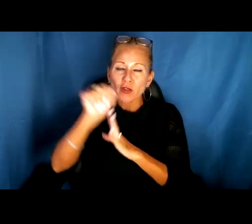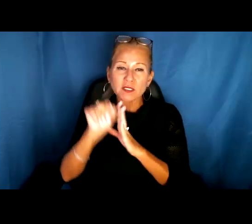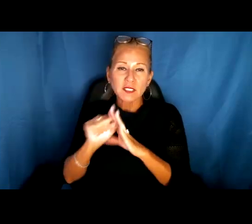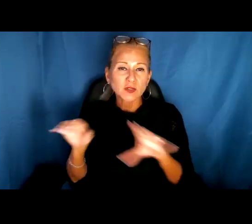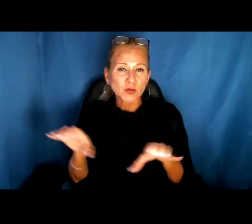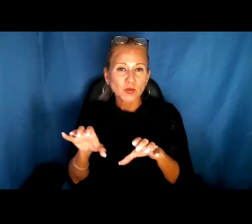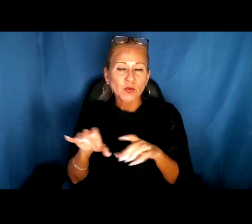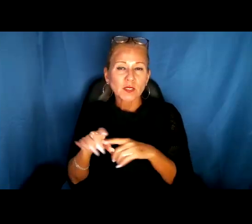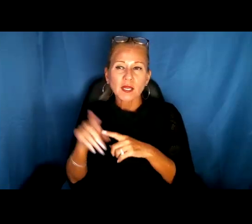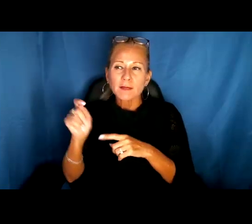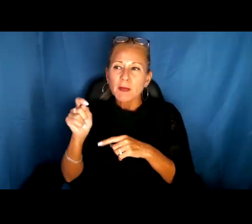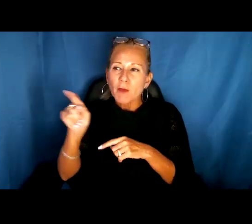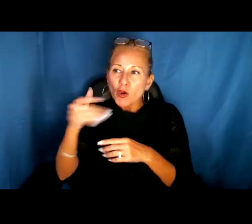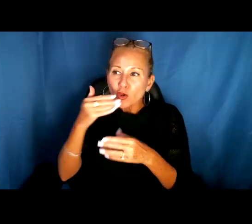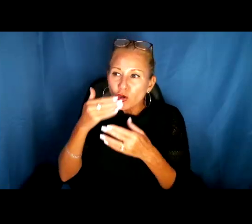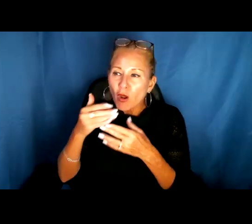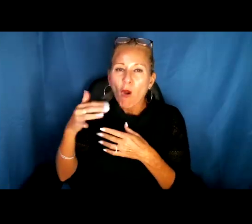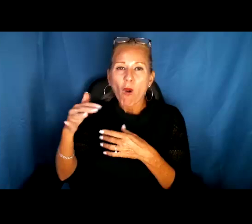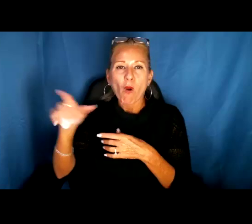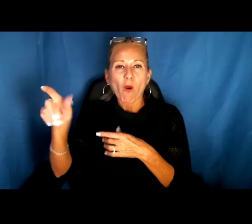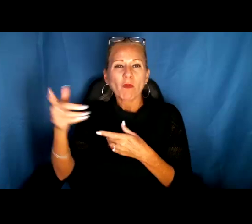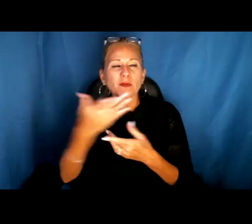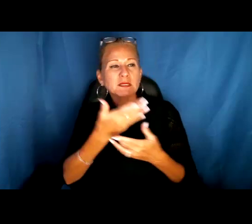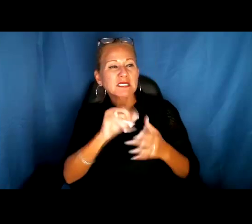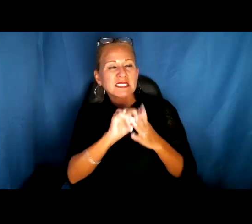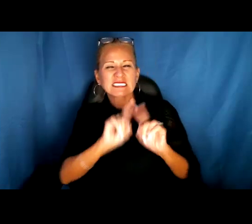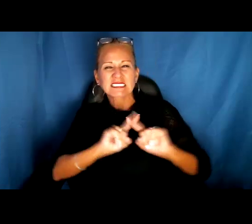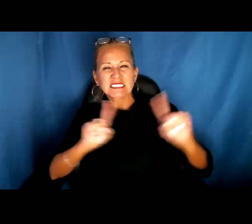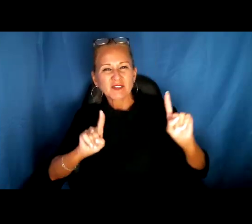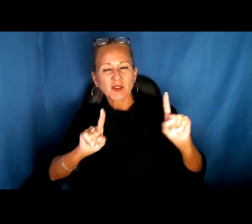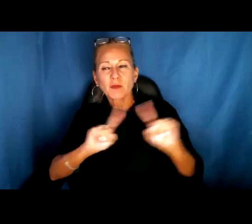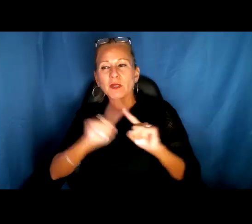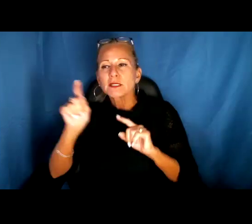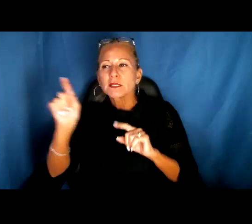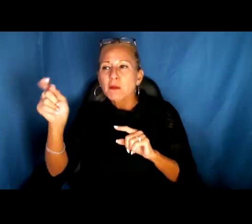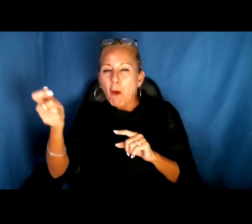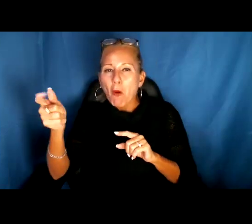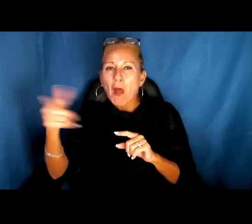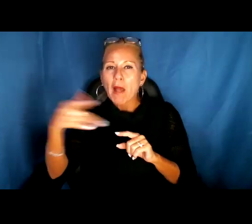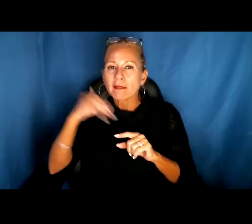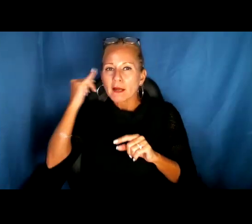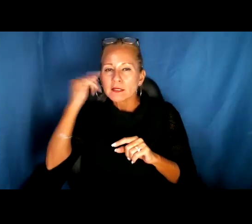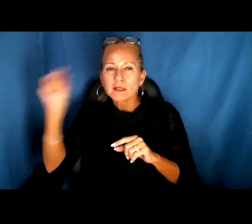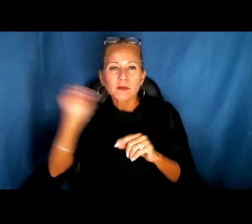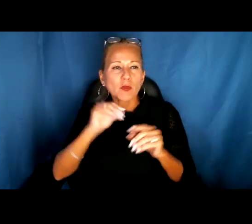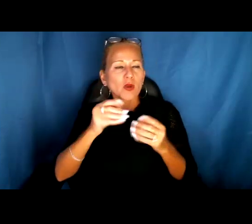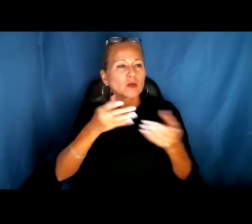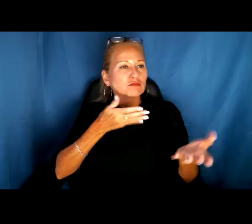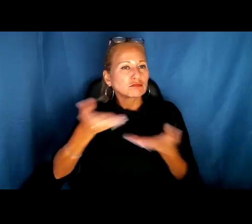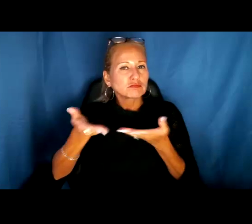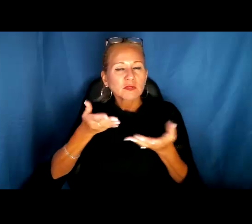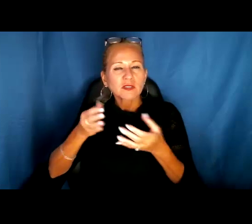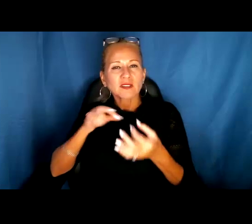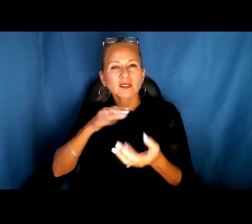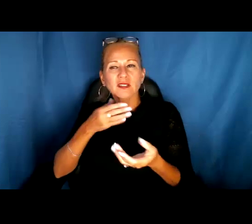take little pieces. Other states may not be similar to yours, but you could take little pieces, you could talk to each other, get ideas. It